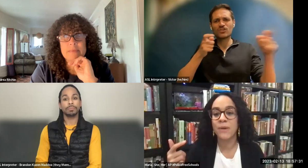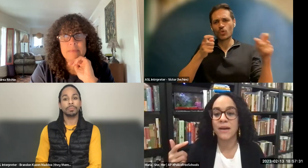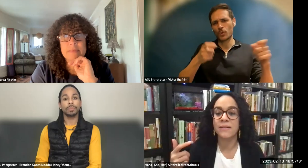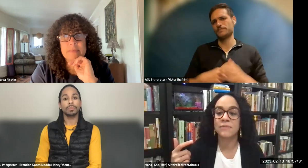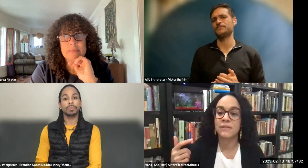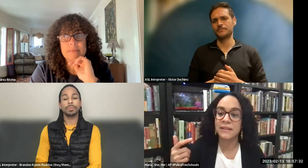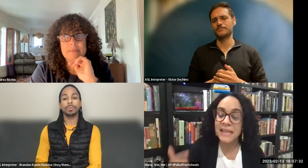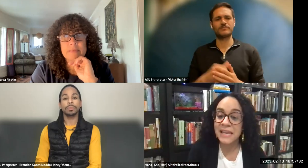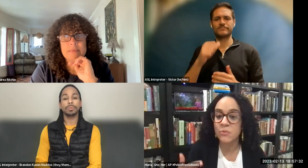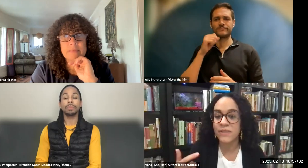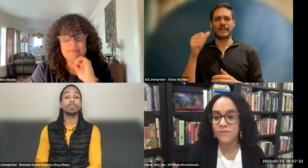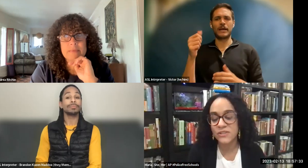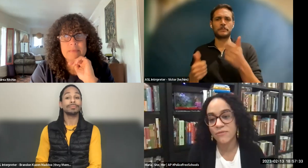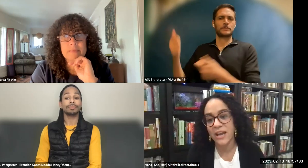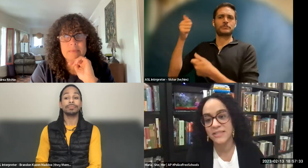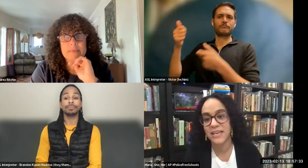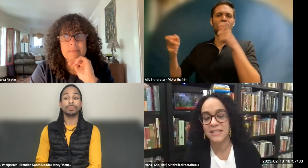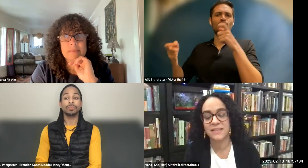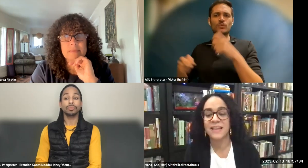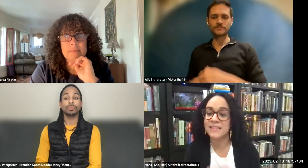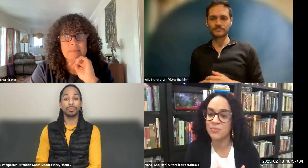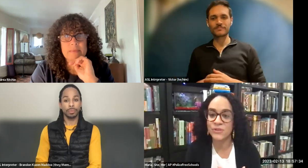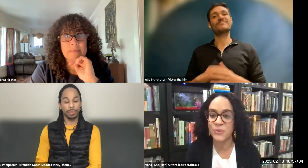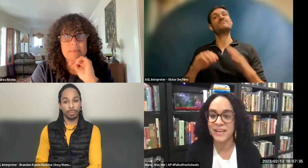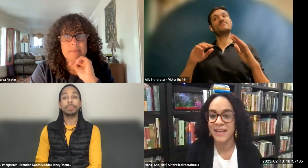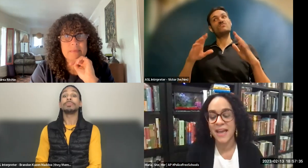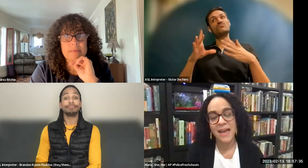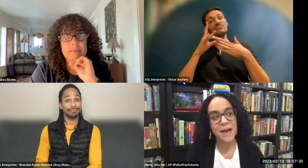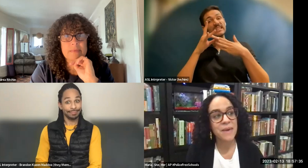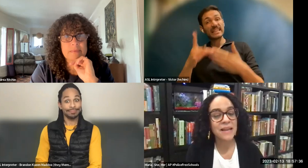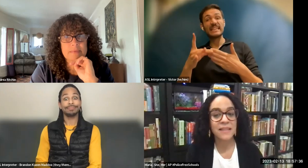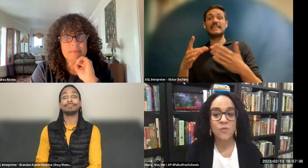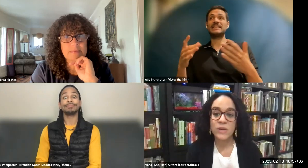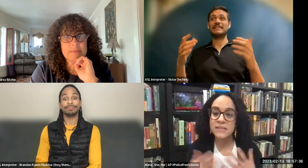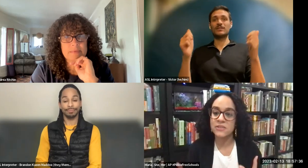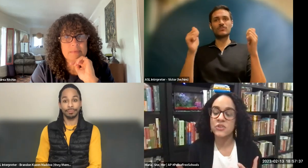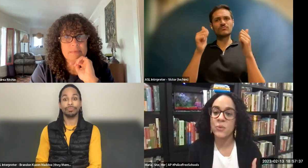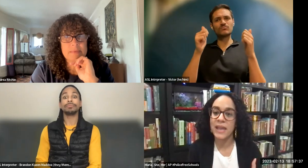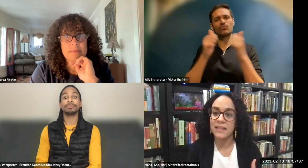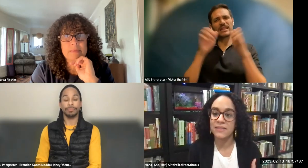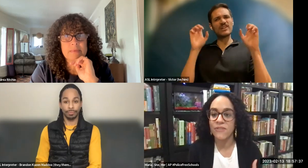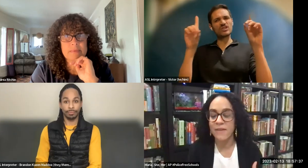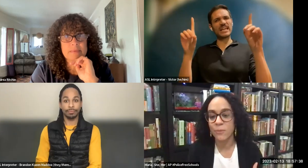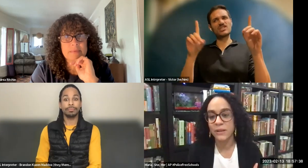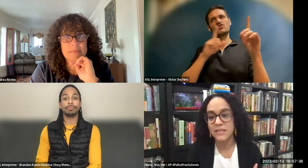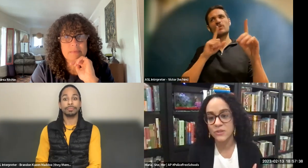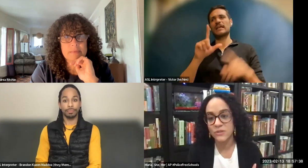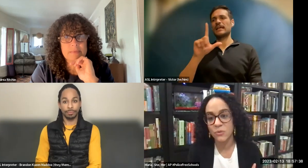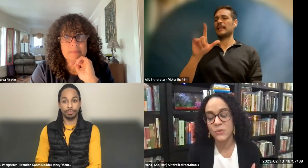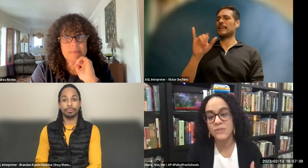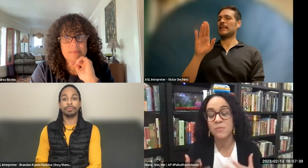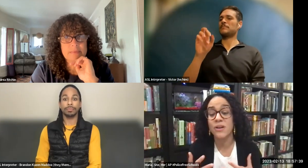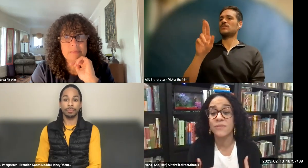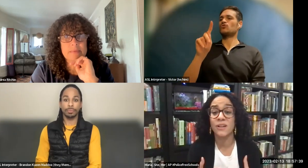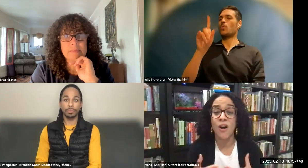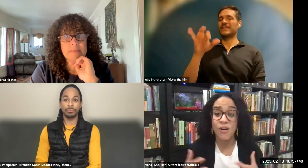to lead with a vision for education that's liberatory. And I think we situate the fight for police-free